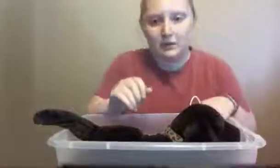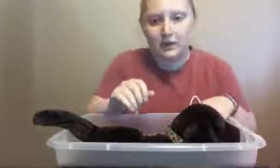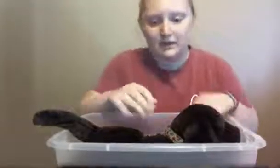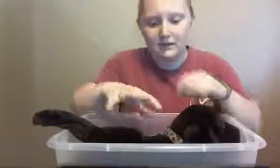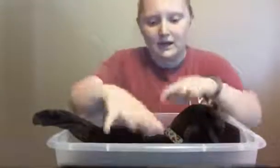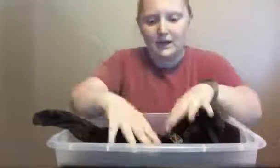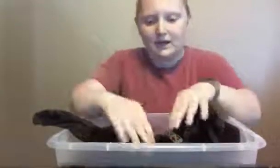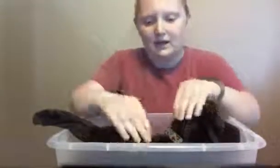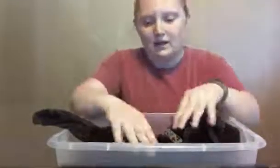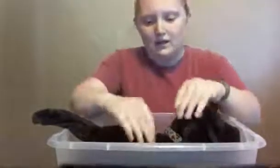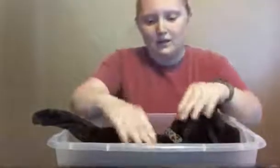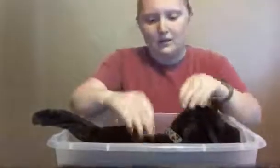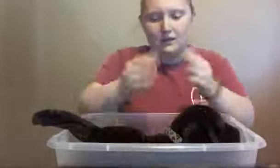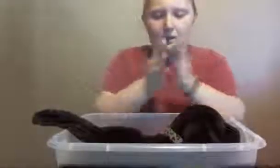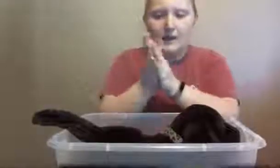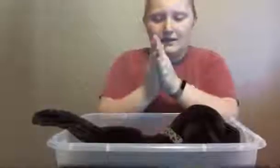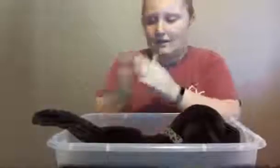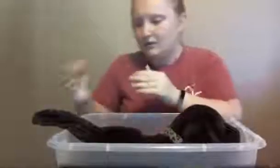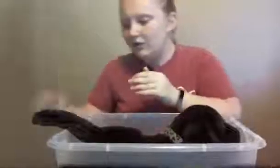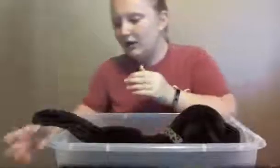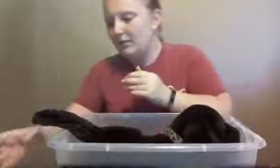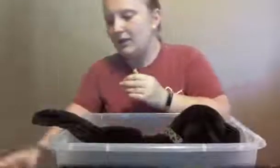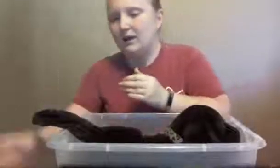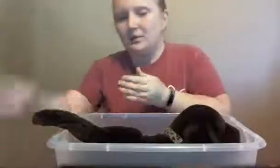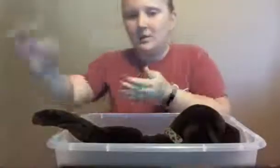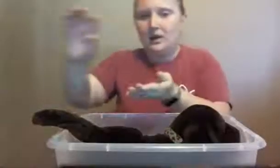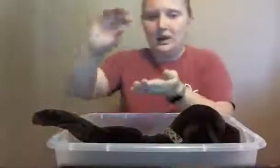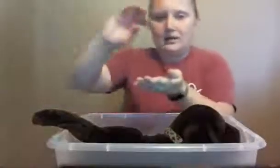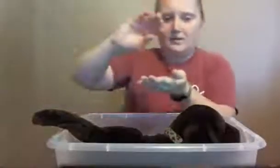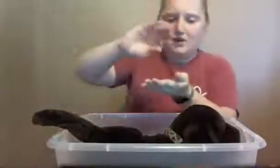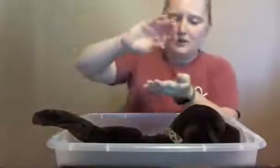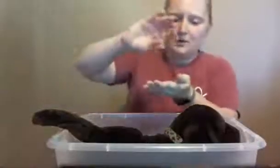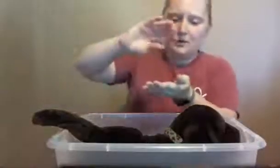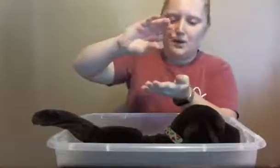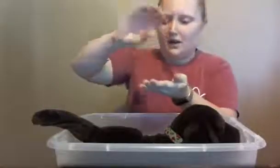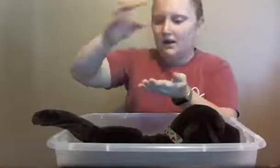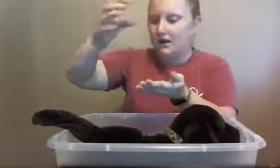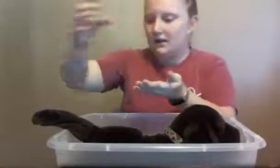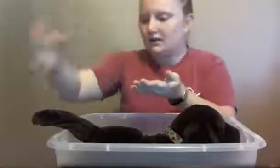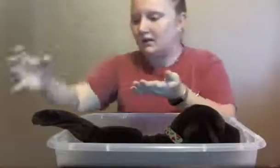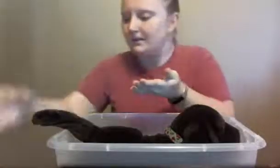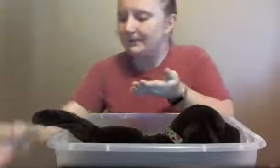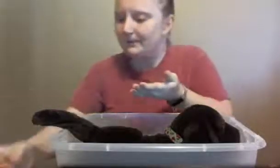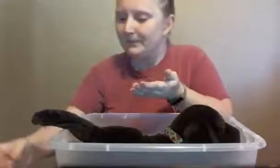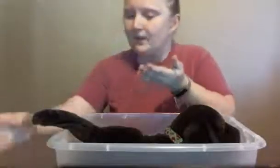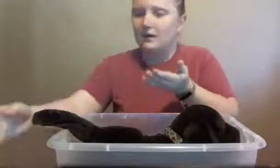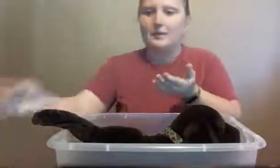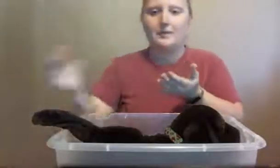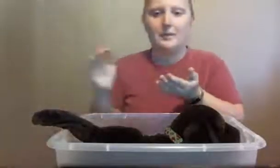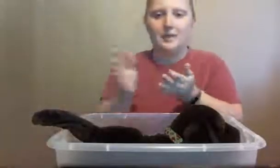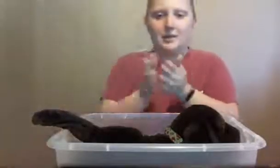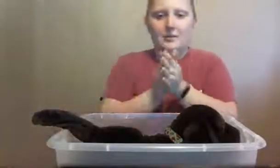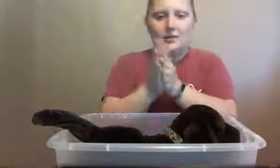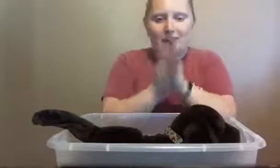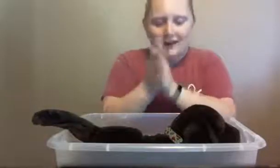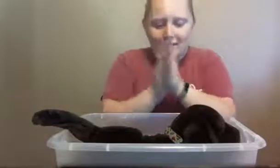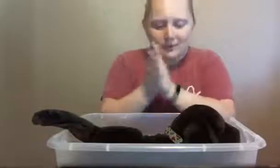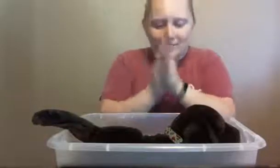we? So we gotta get some, pretend we're putting on some shampoo on our hands. Shampoo down and